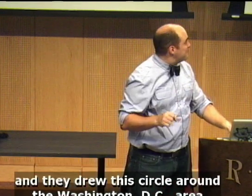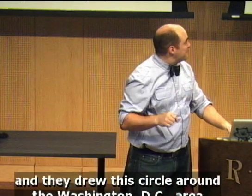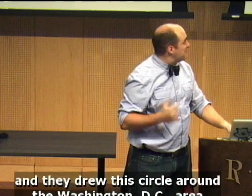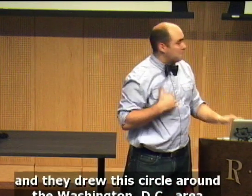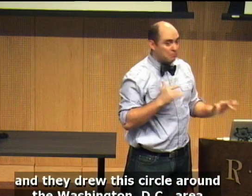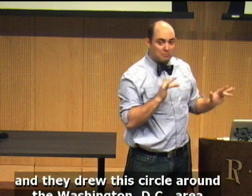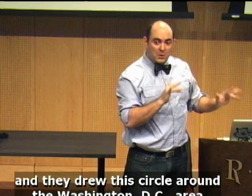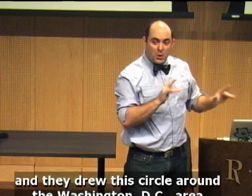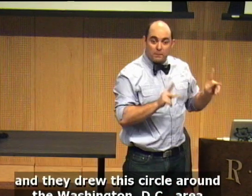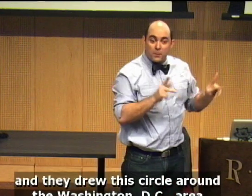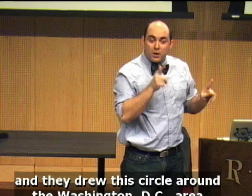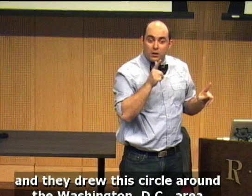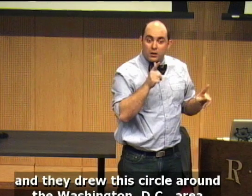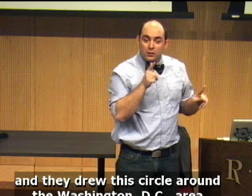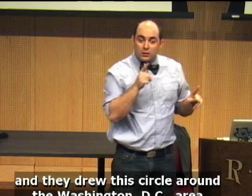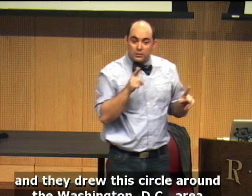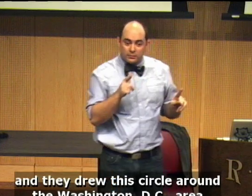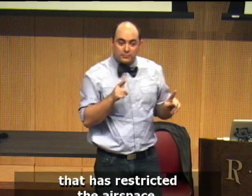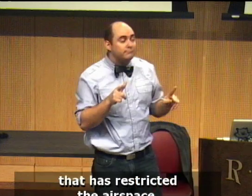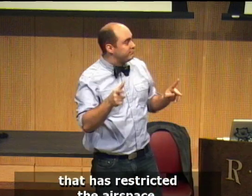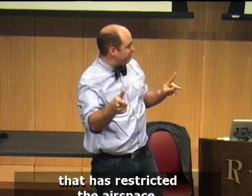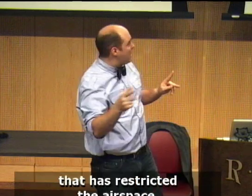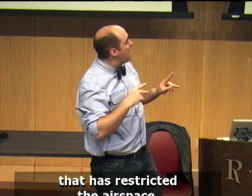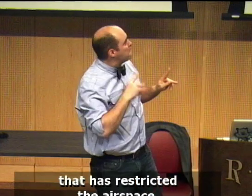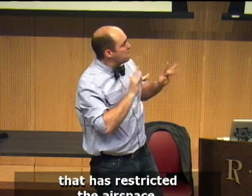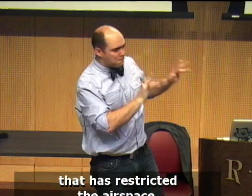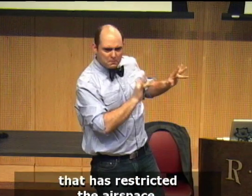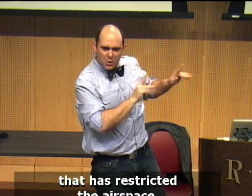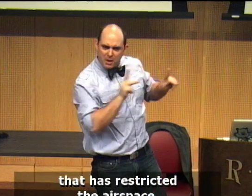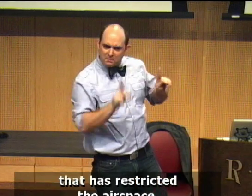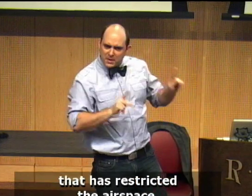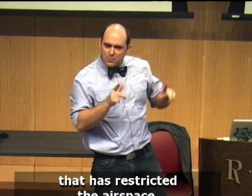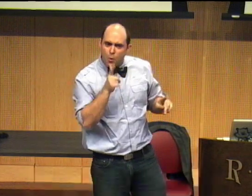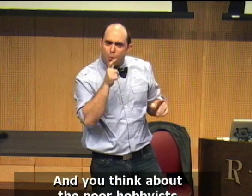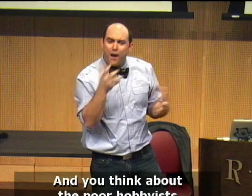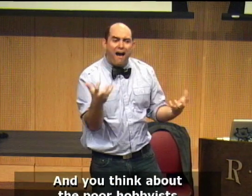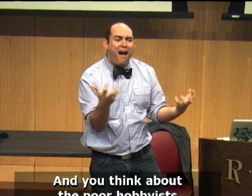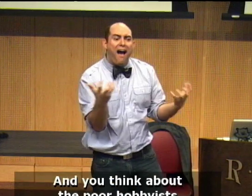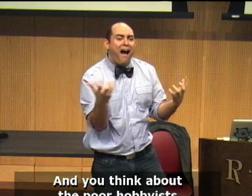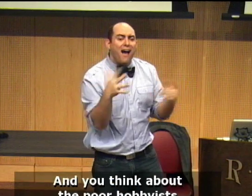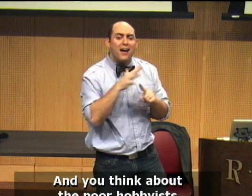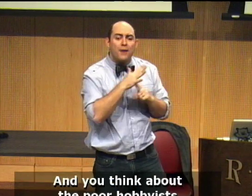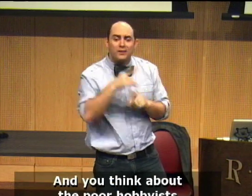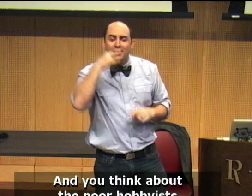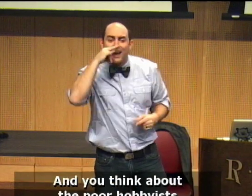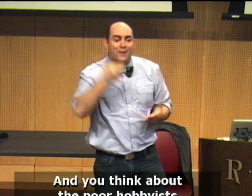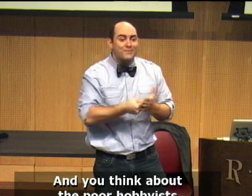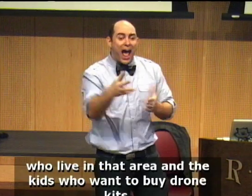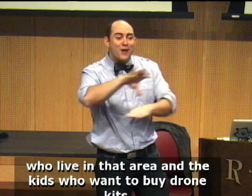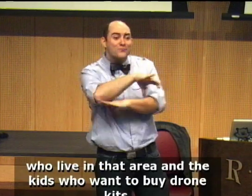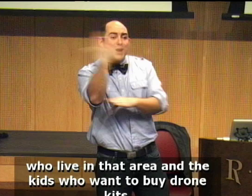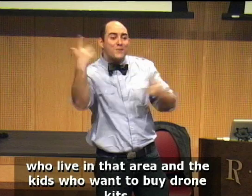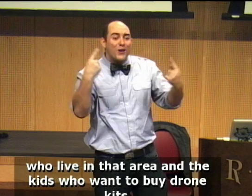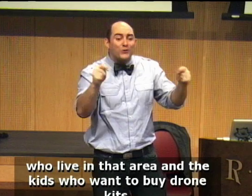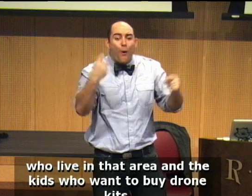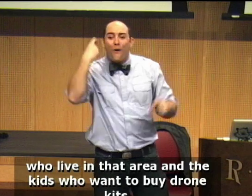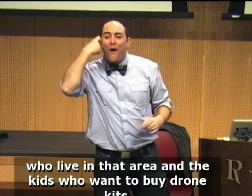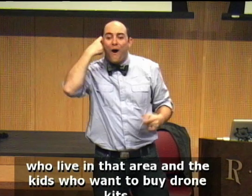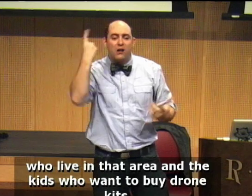the Washington, D.C. area that has restricted the airspace. And you think about the poor hobbyists who live in that area and the kids